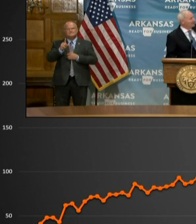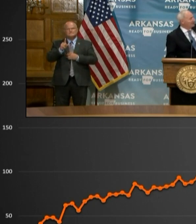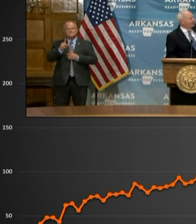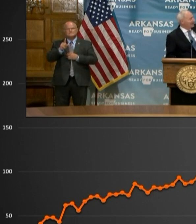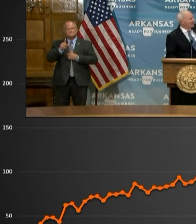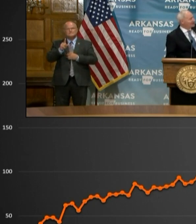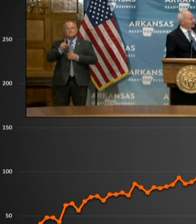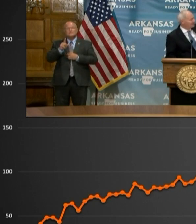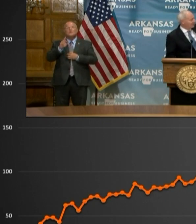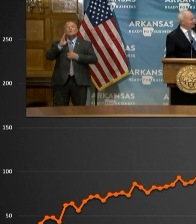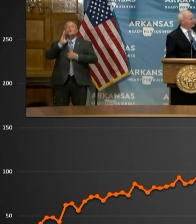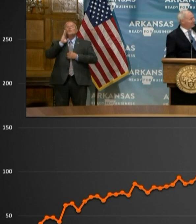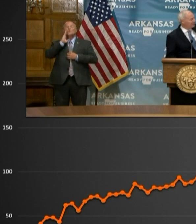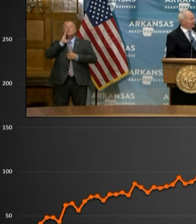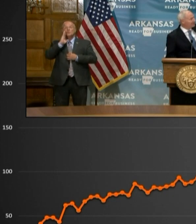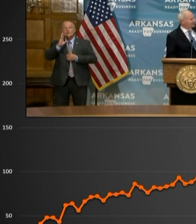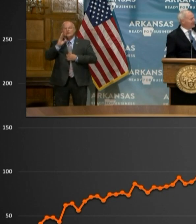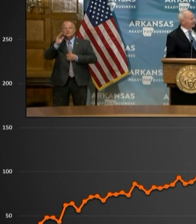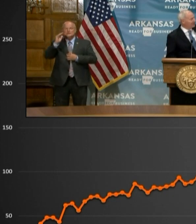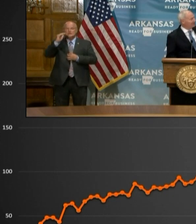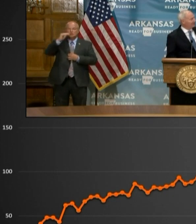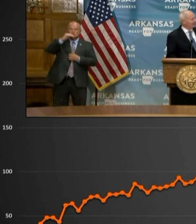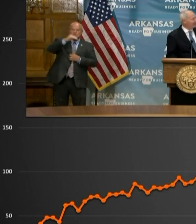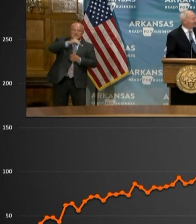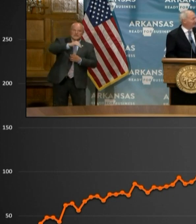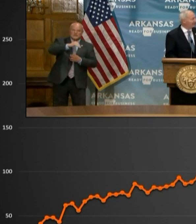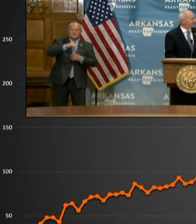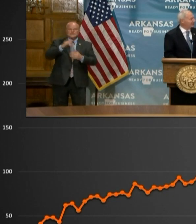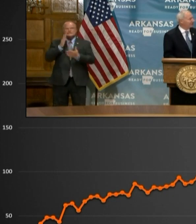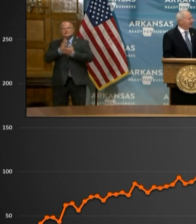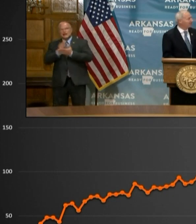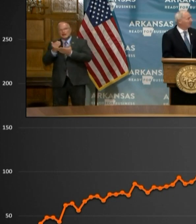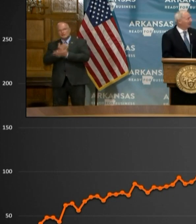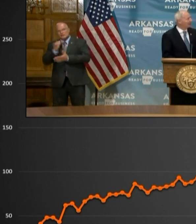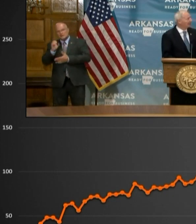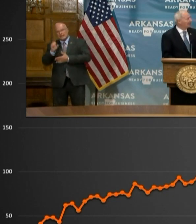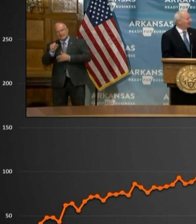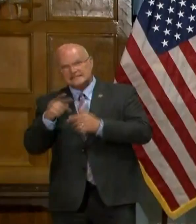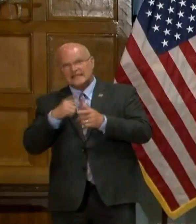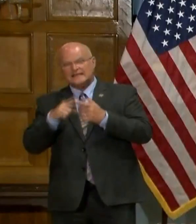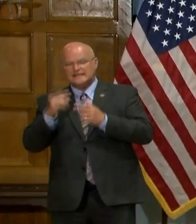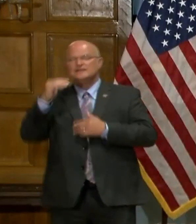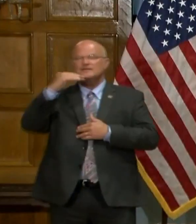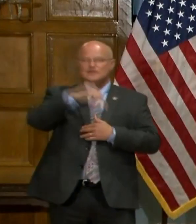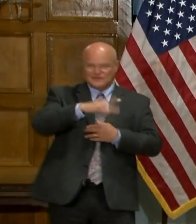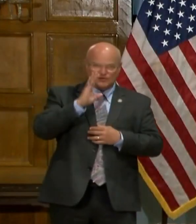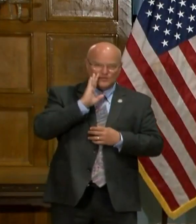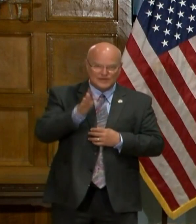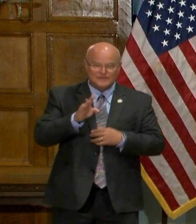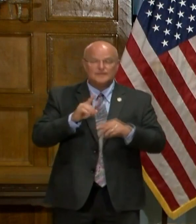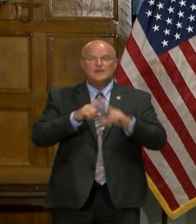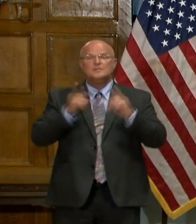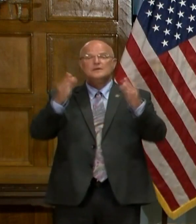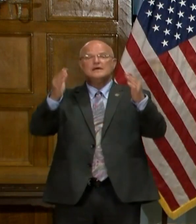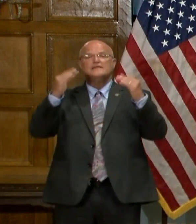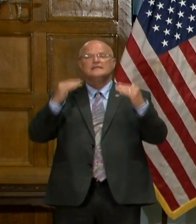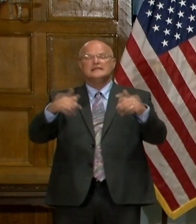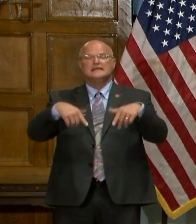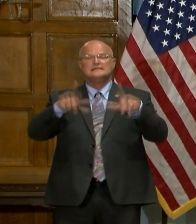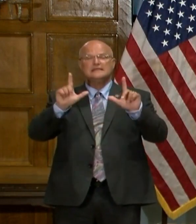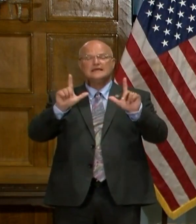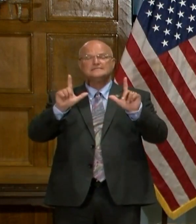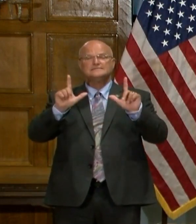will be able to go down at some point, but we have to stop having new cases to reach that point. And then the next